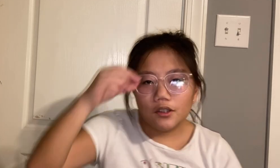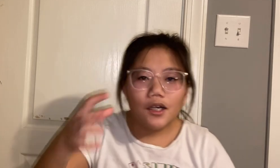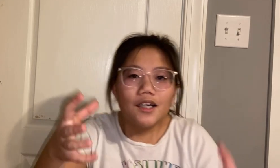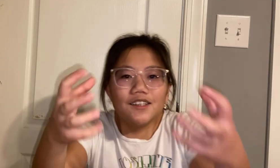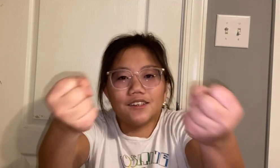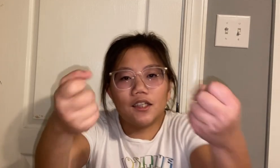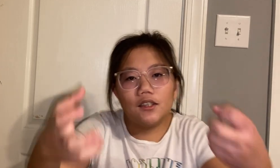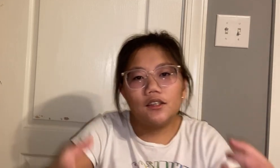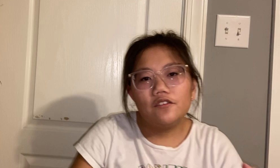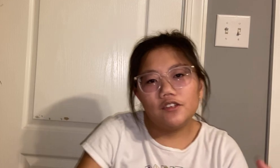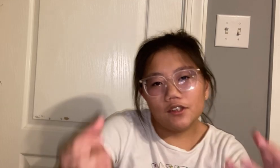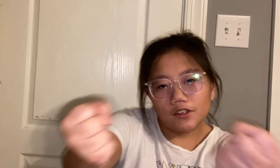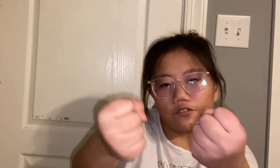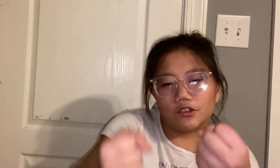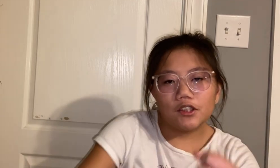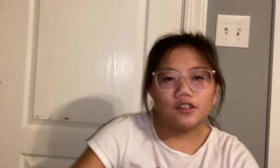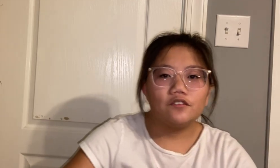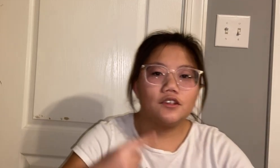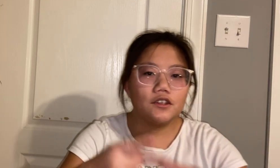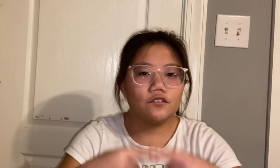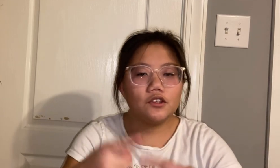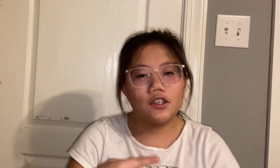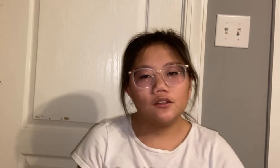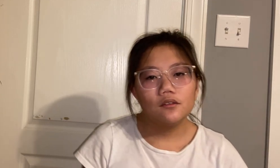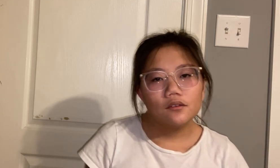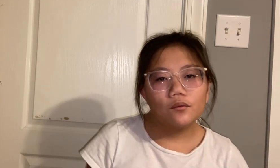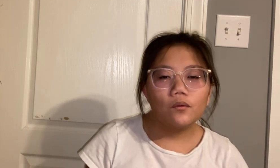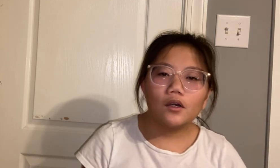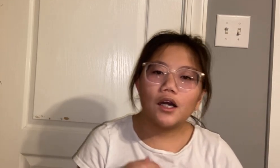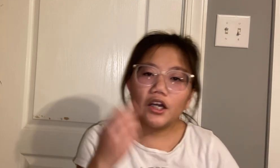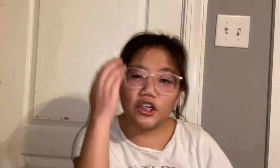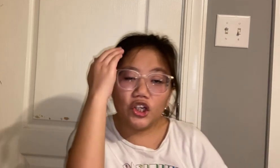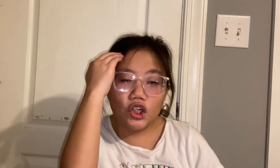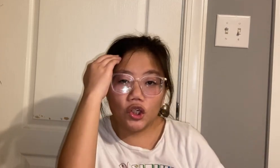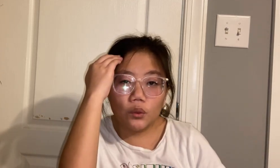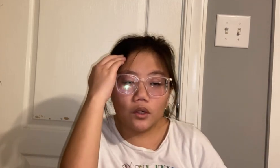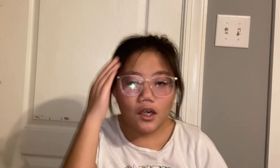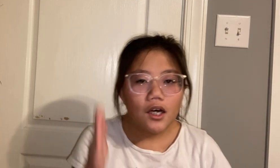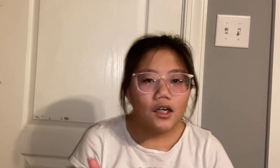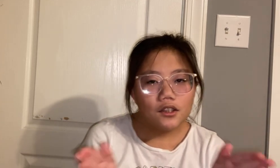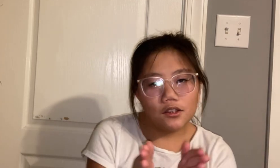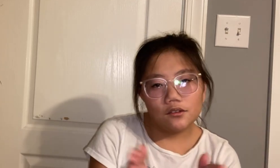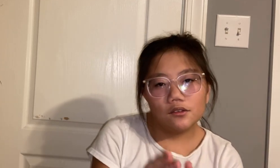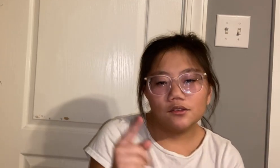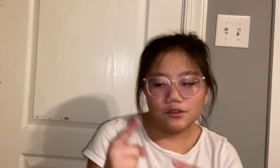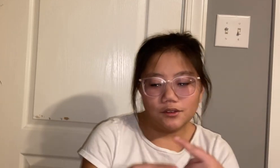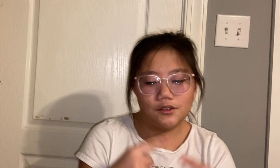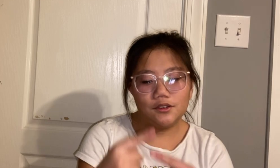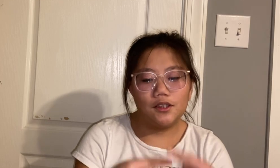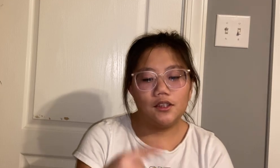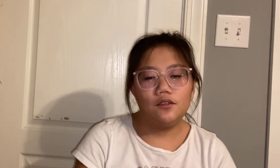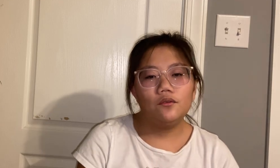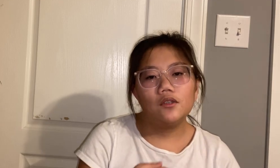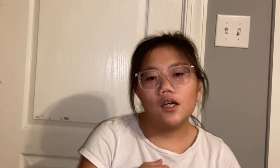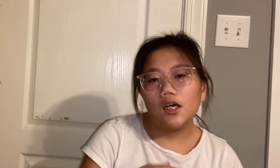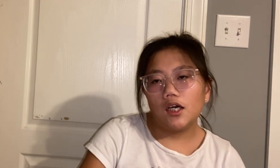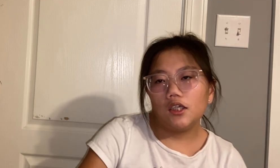sign i've seen this for sign i've seen this for sign or i know little sign sign or i